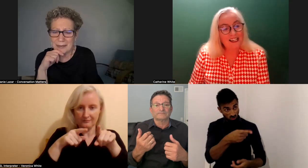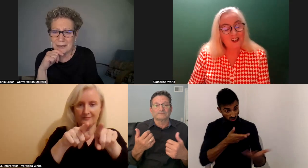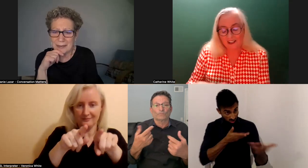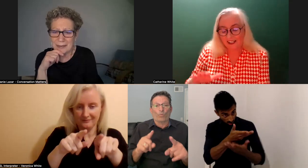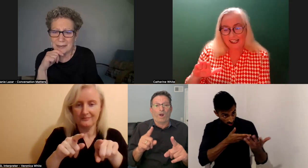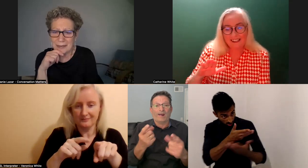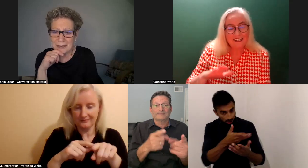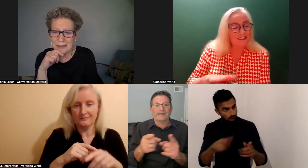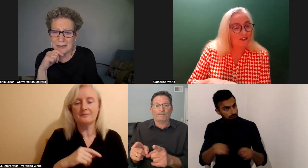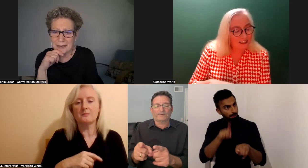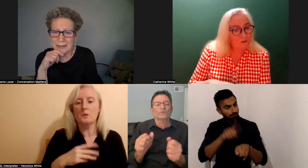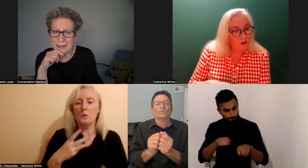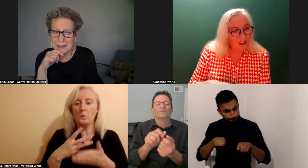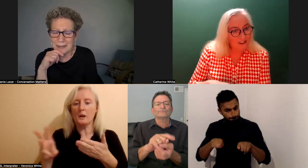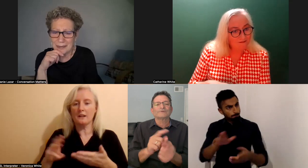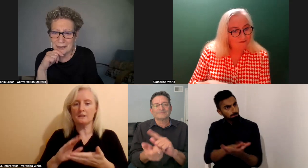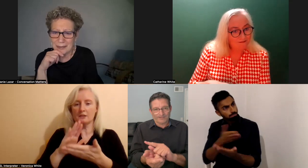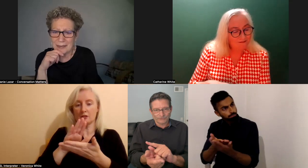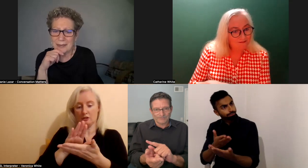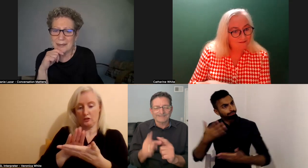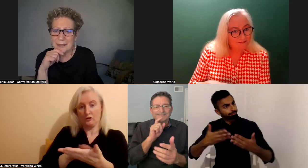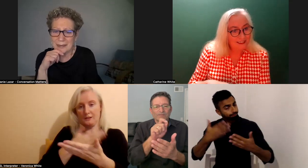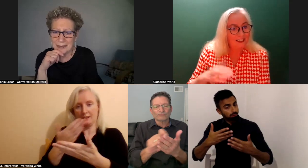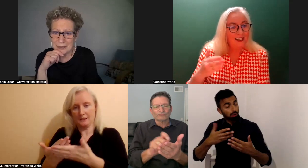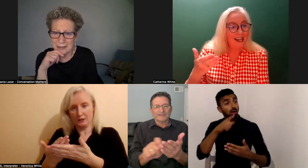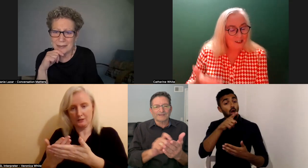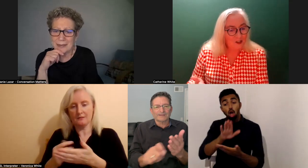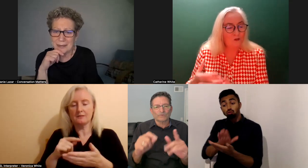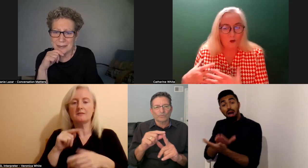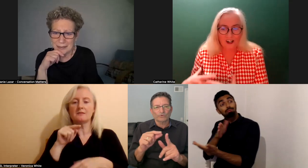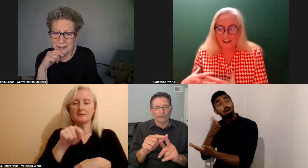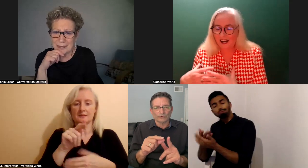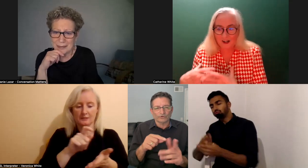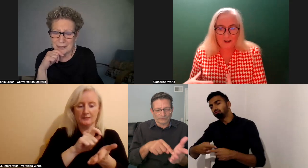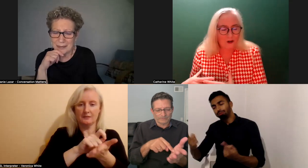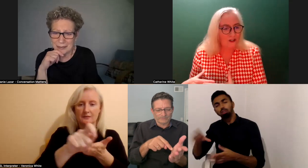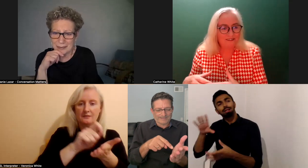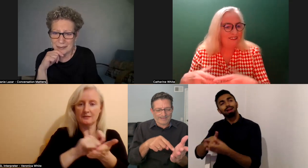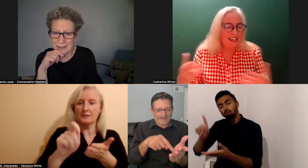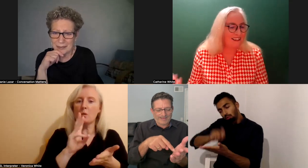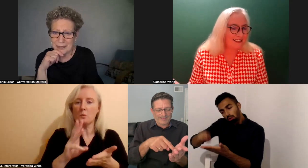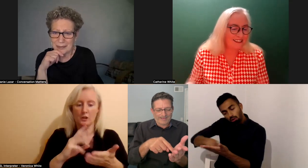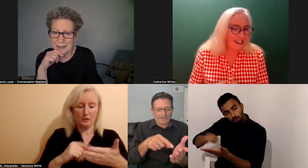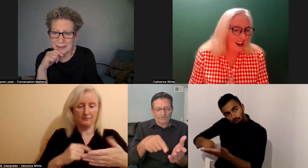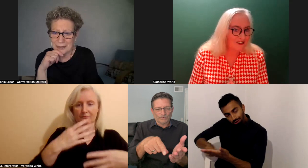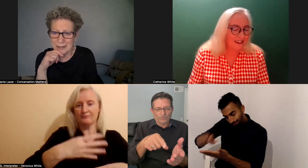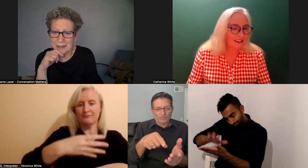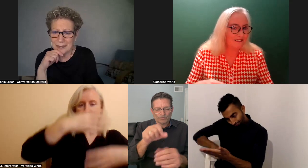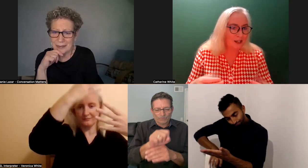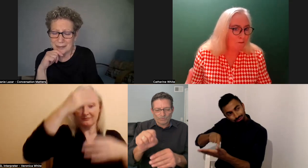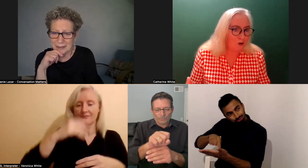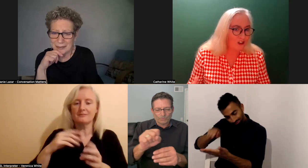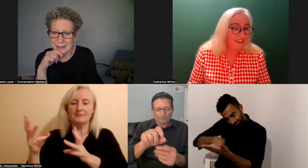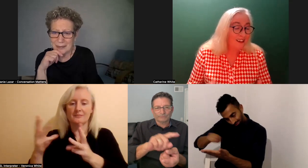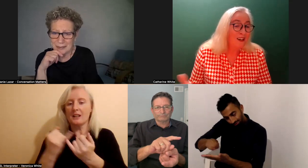With translation, it is the written word, and you work on your own. Like, let's say an